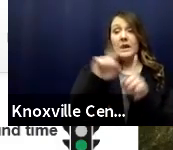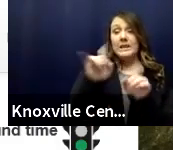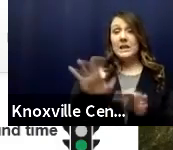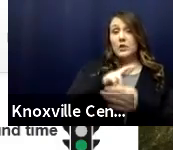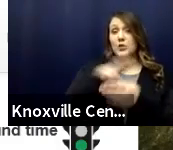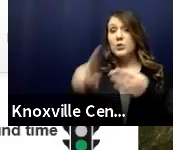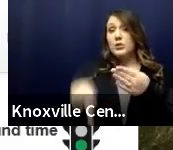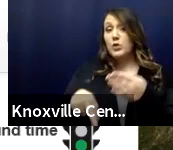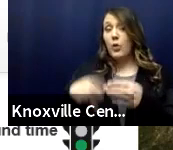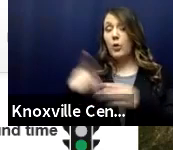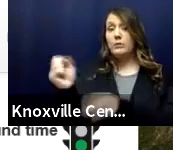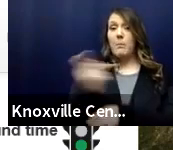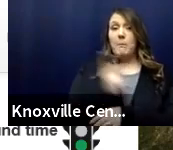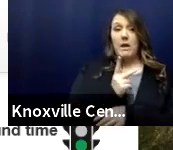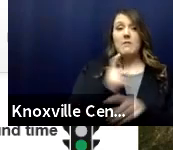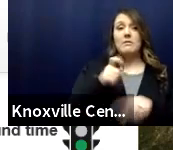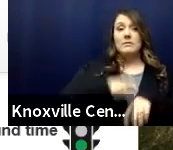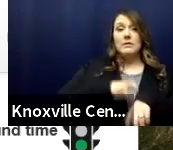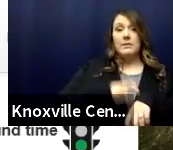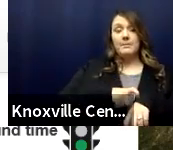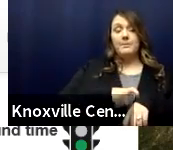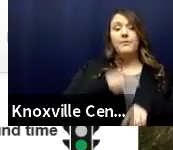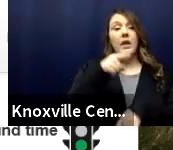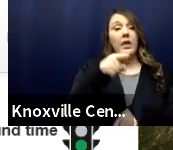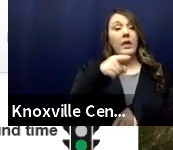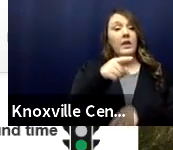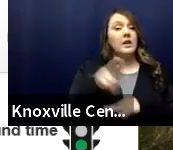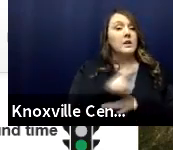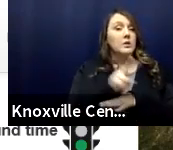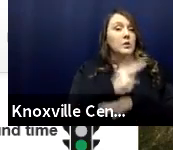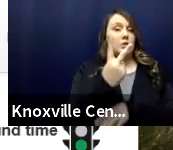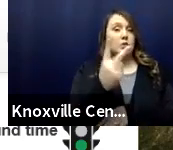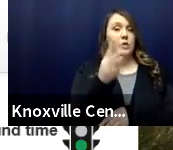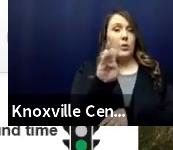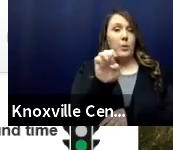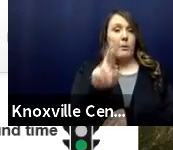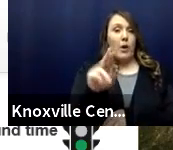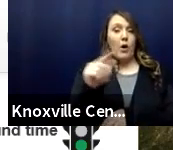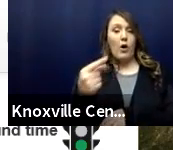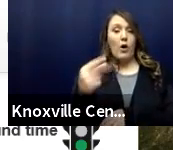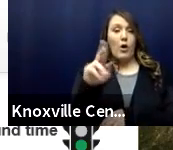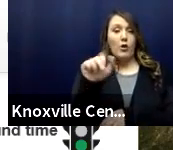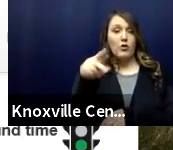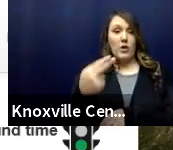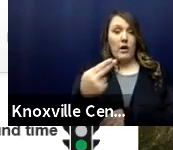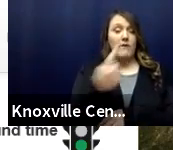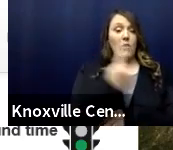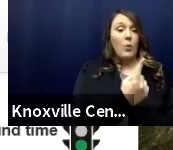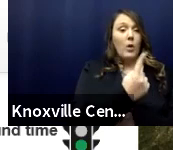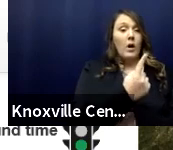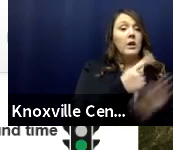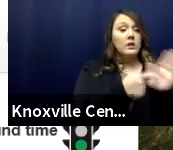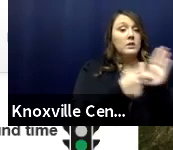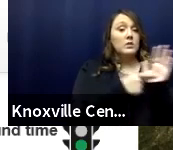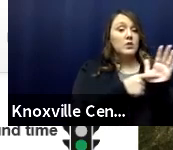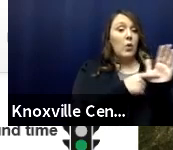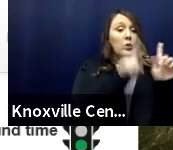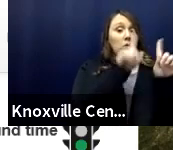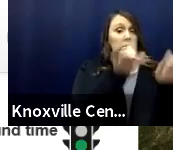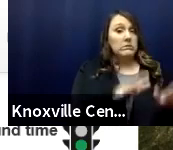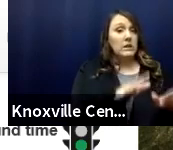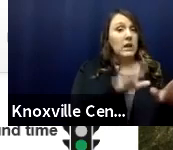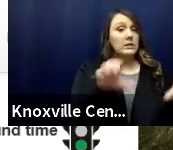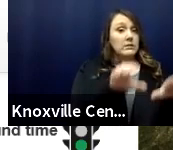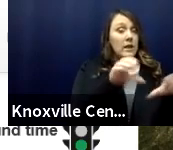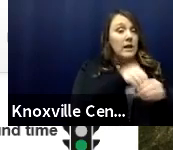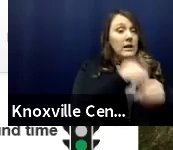time. For this benchmark, we are utilizing 2 bar graphs, one that shows a sample of the tests conducted for Knox County residents